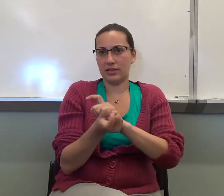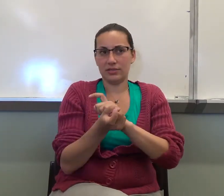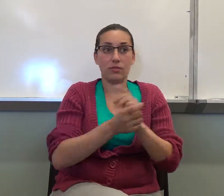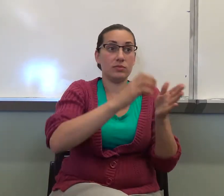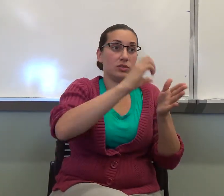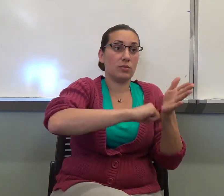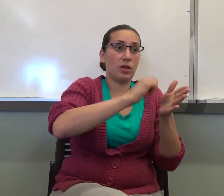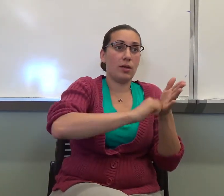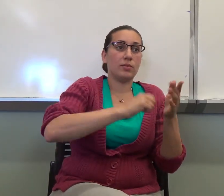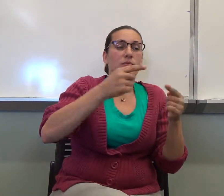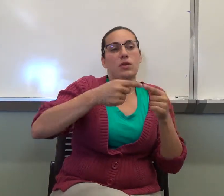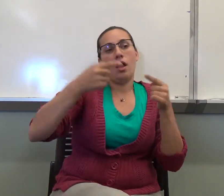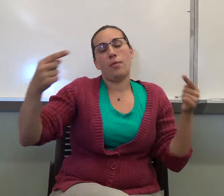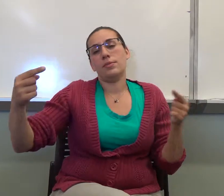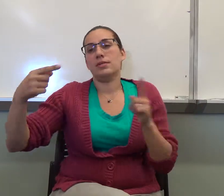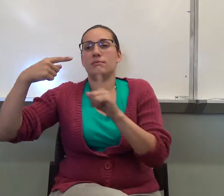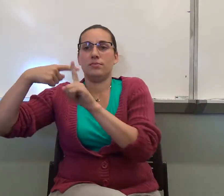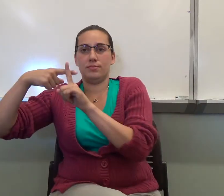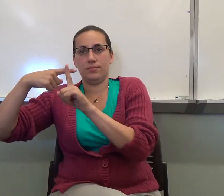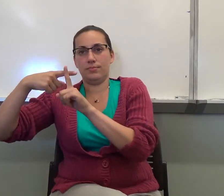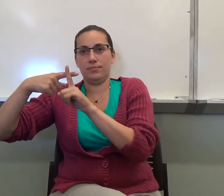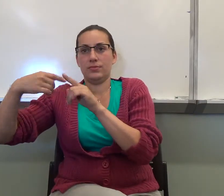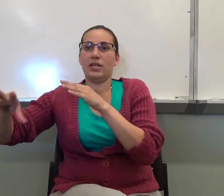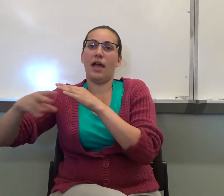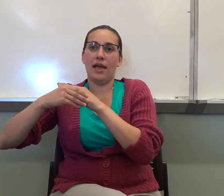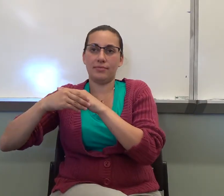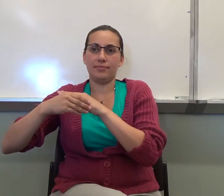added. All right, let's bring the 2 inside.